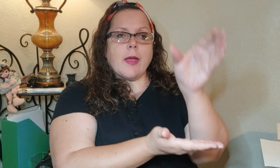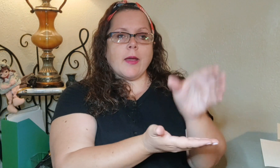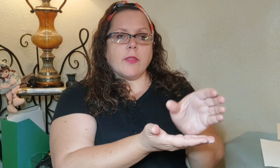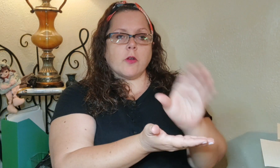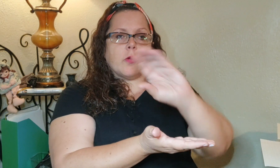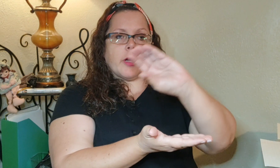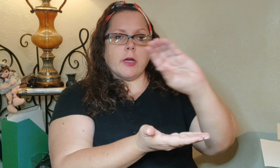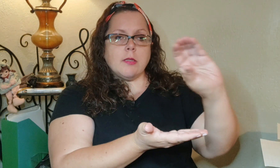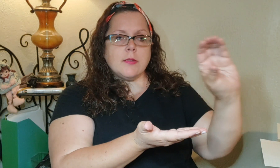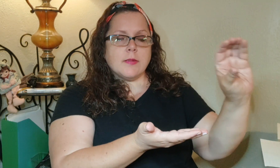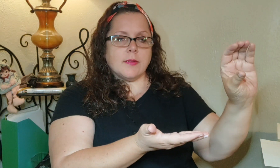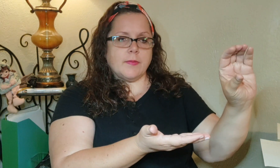And the cross.